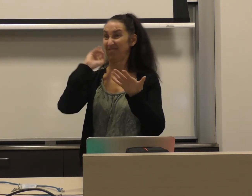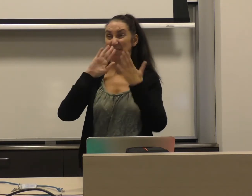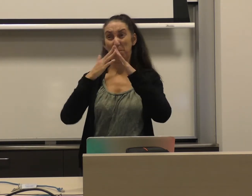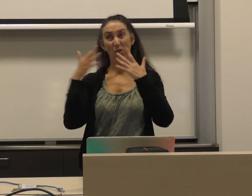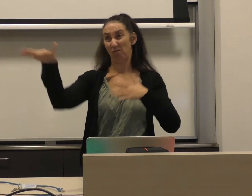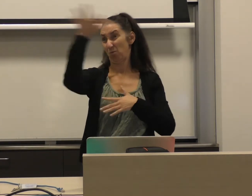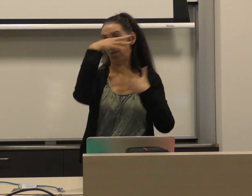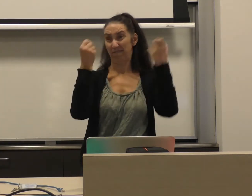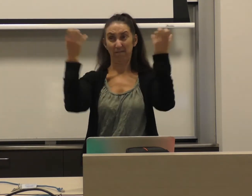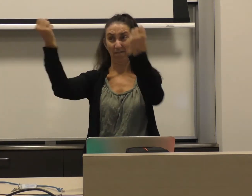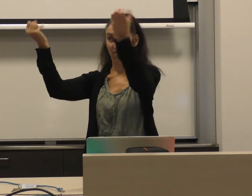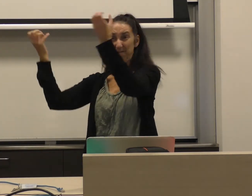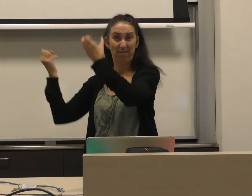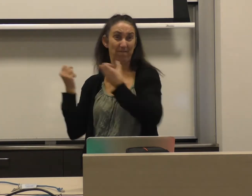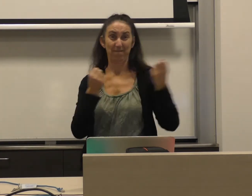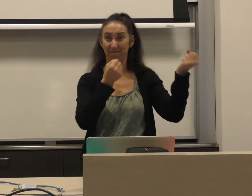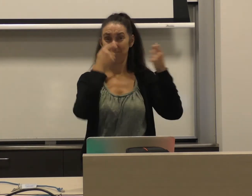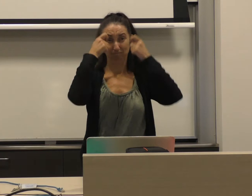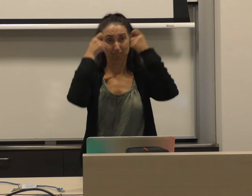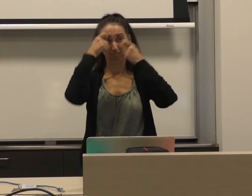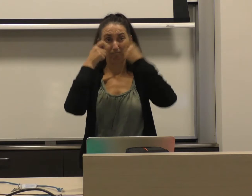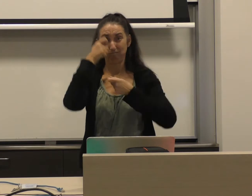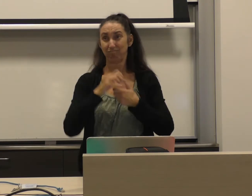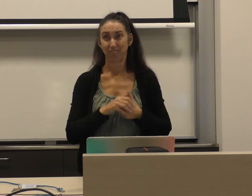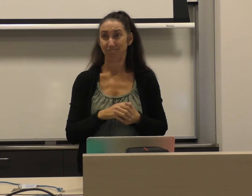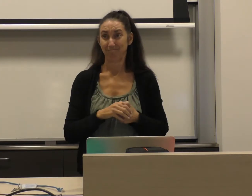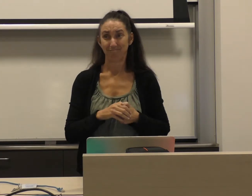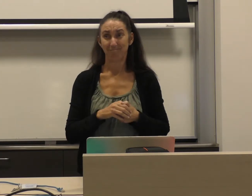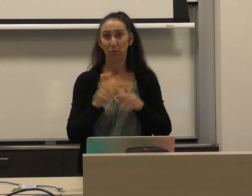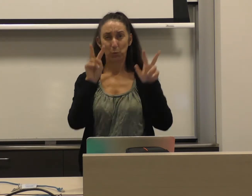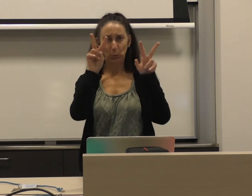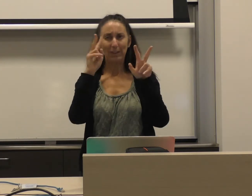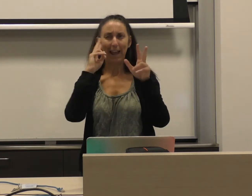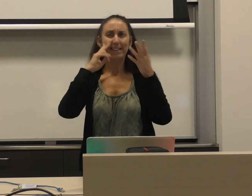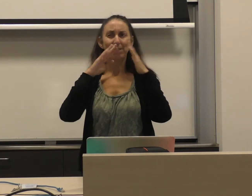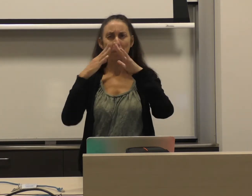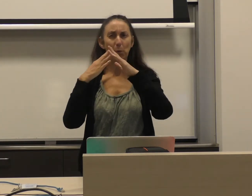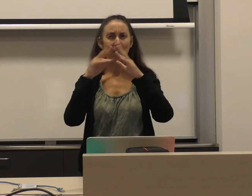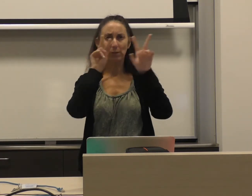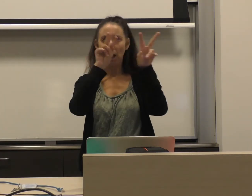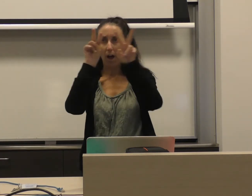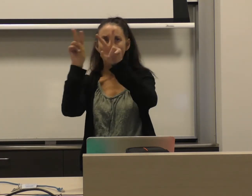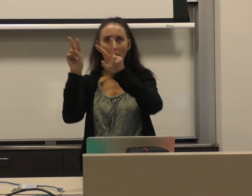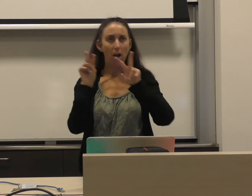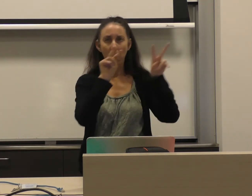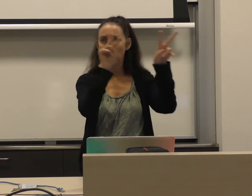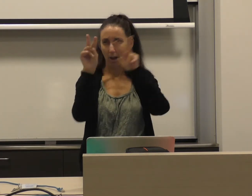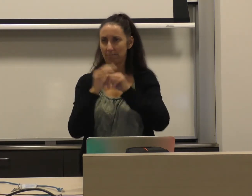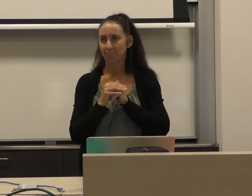And it is kind of a funny thing to be looking at, but when you really observe how deaf people